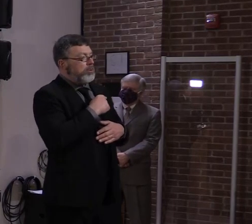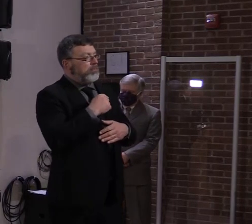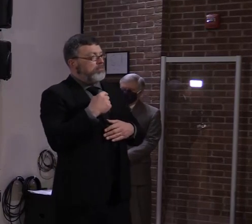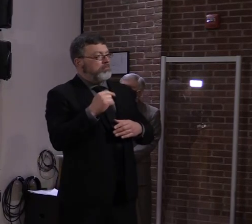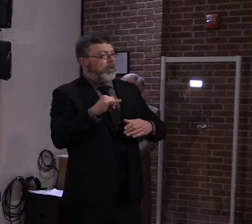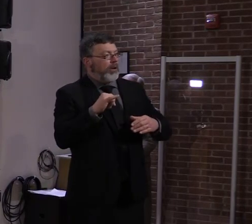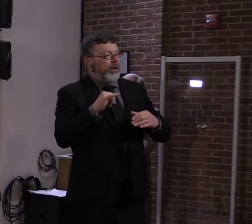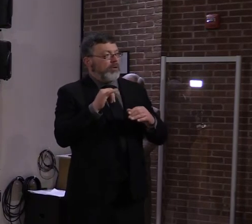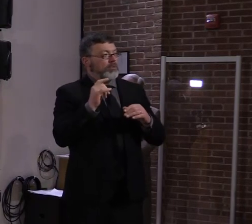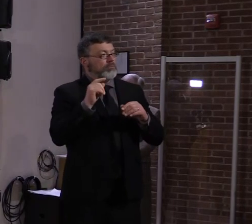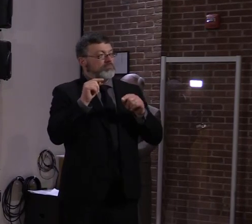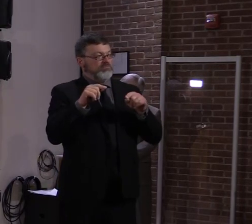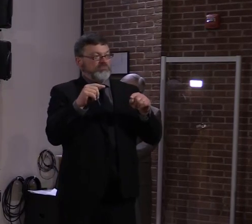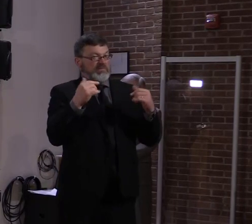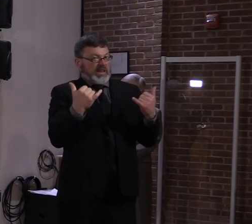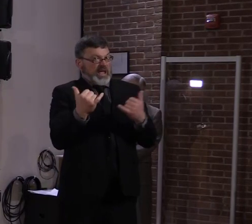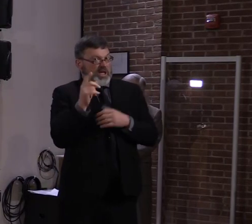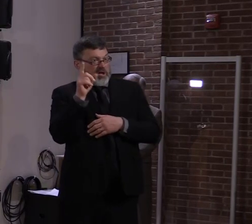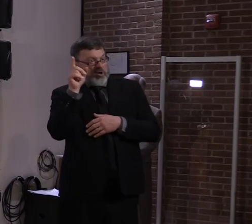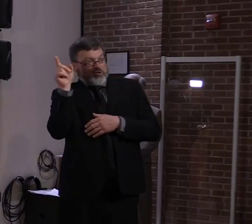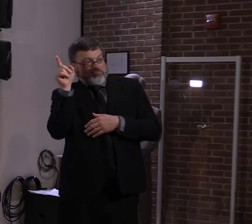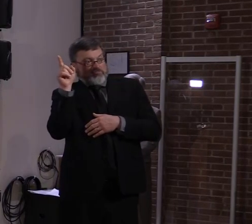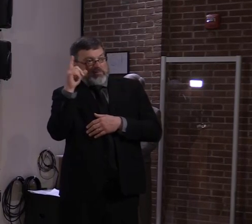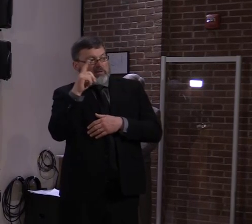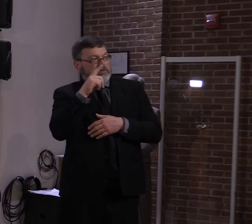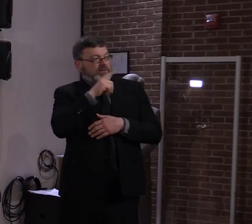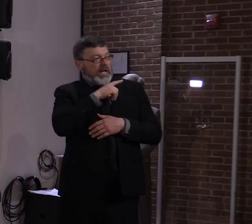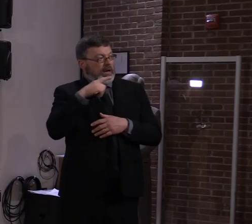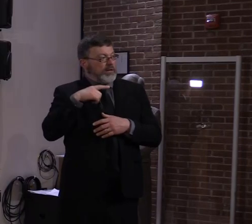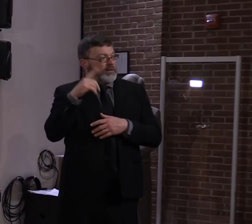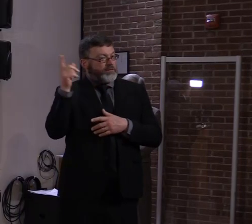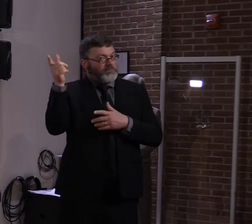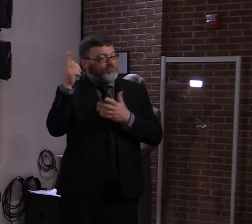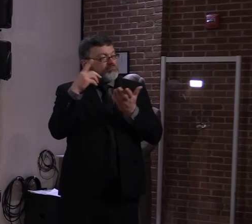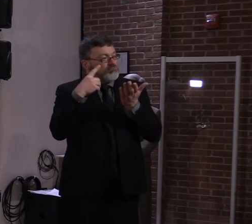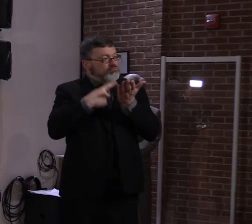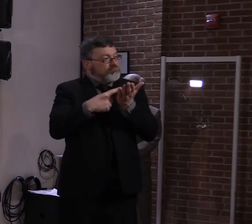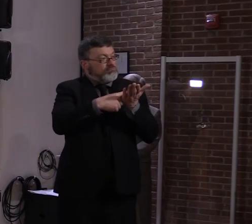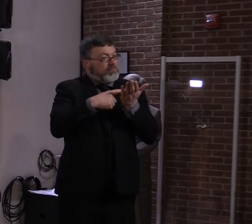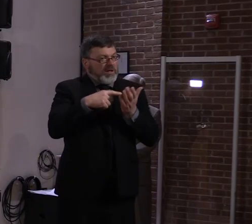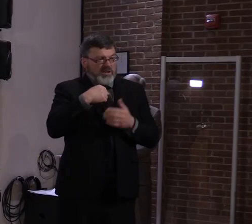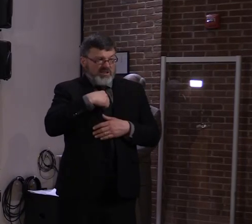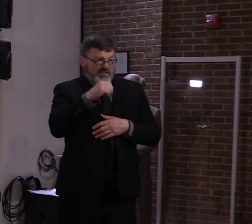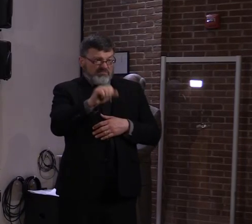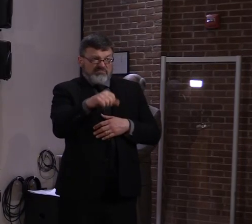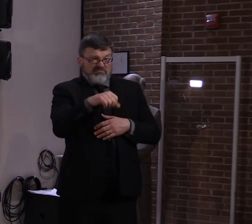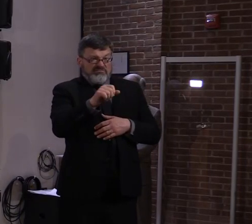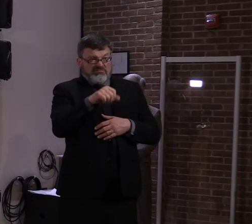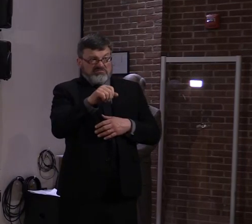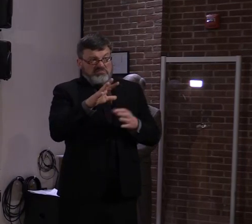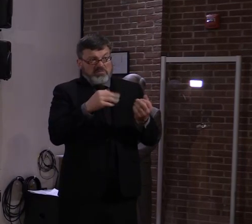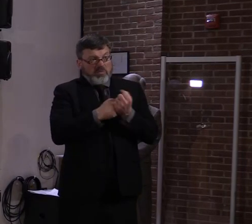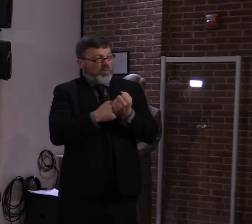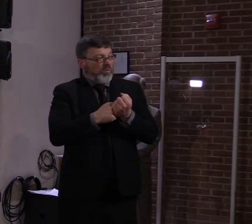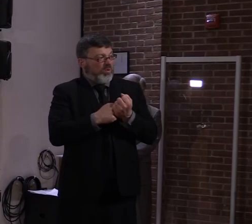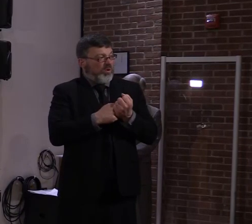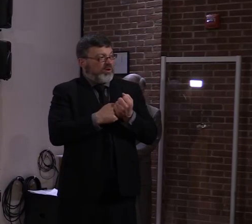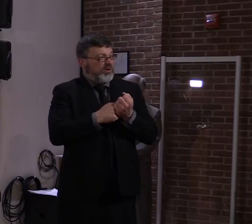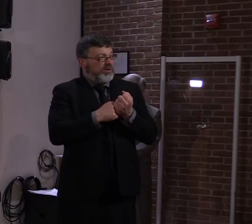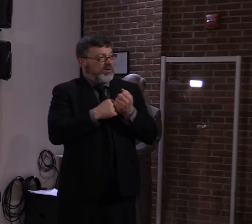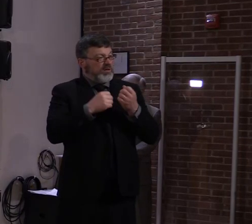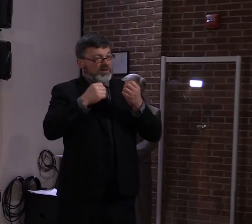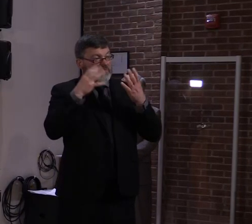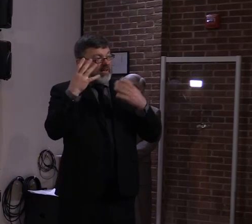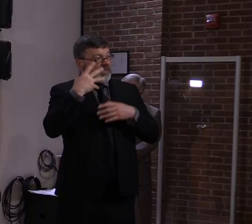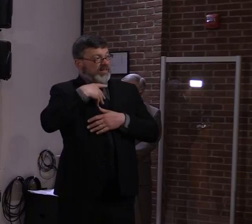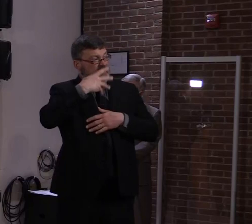helpful to those and to some of our undocumented refugee population and so forth. So I would